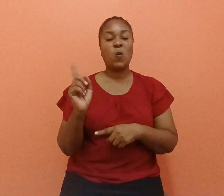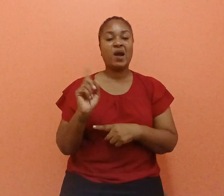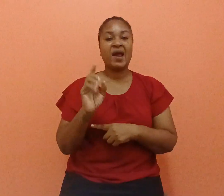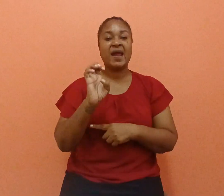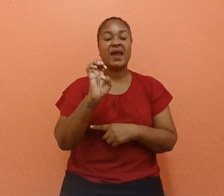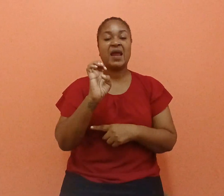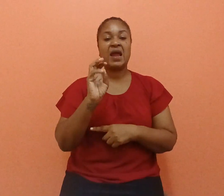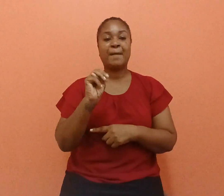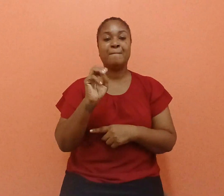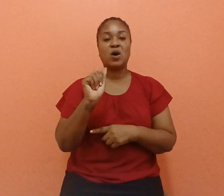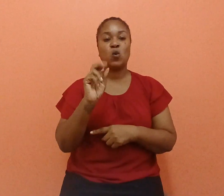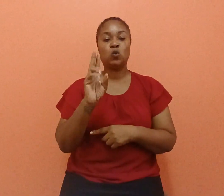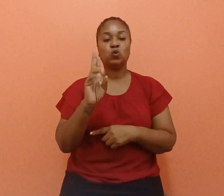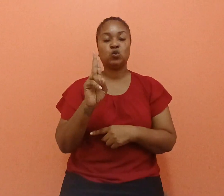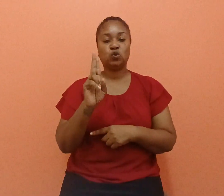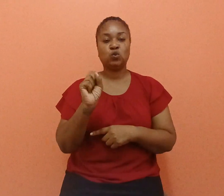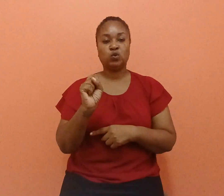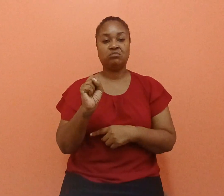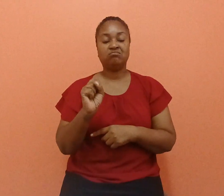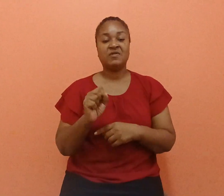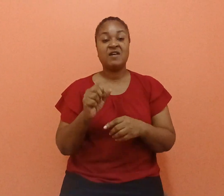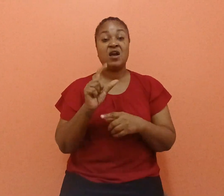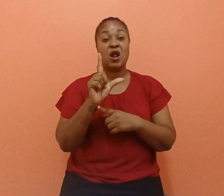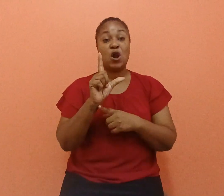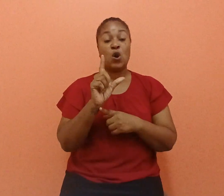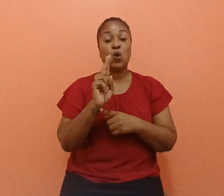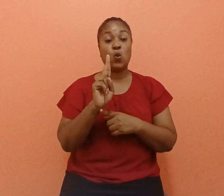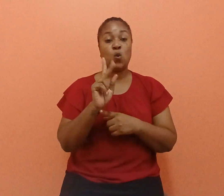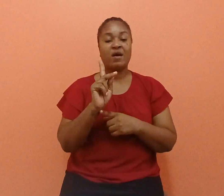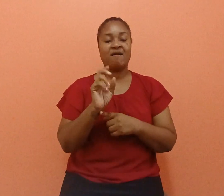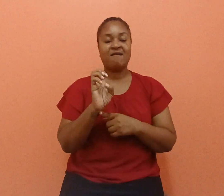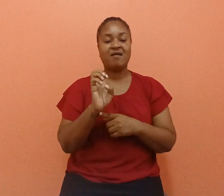Luke 24, verses 13 to 35.